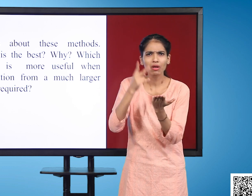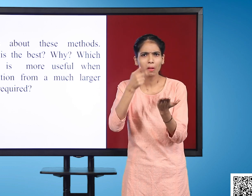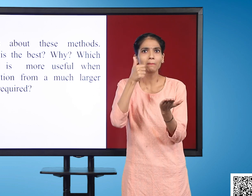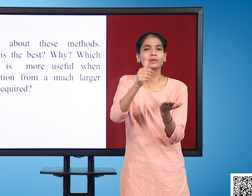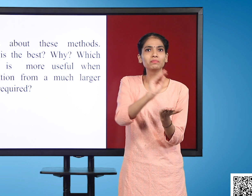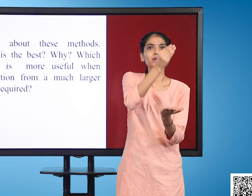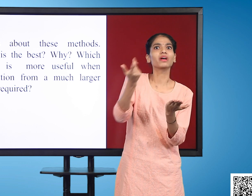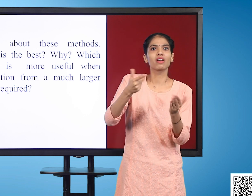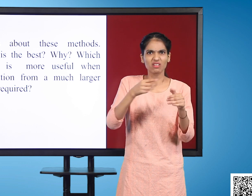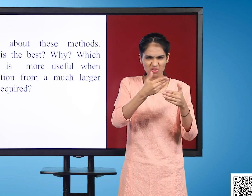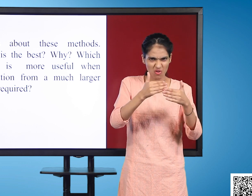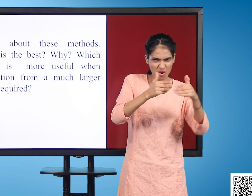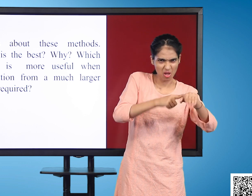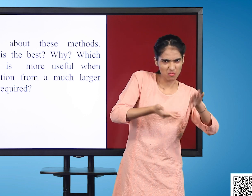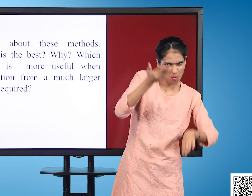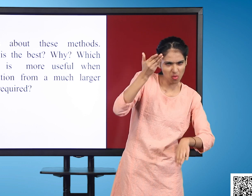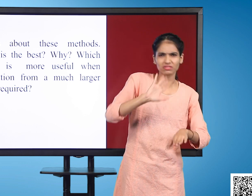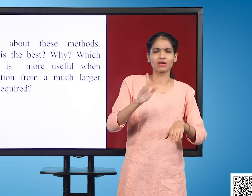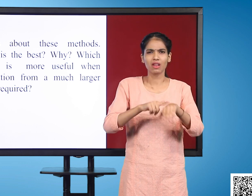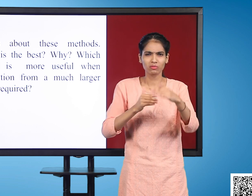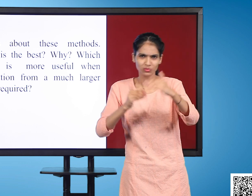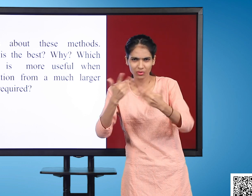much larger data is required?